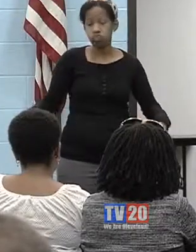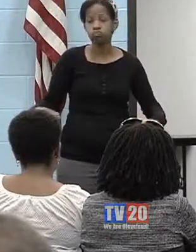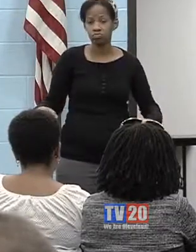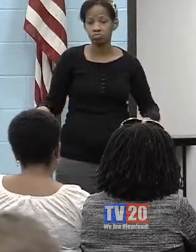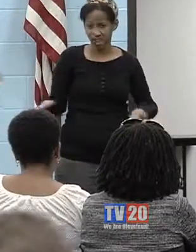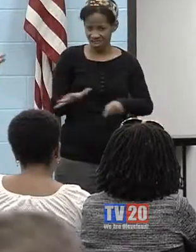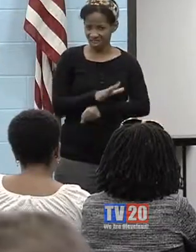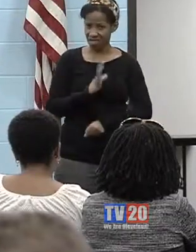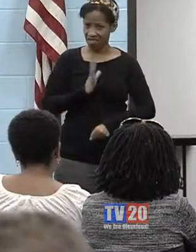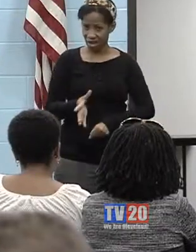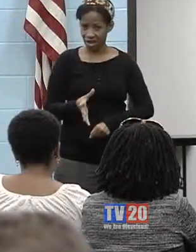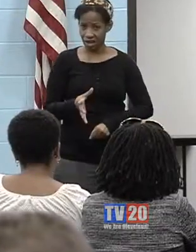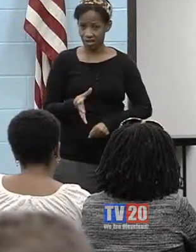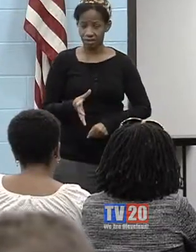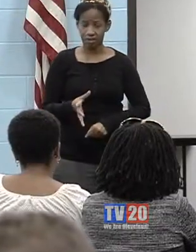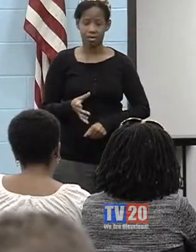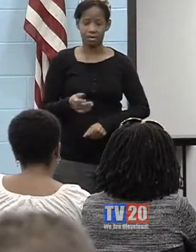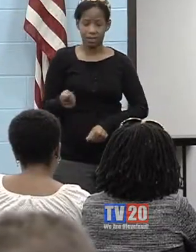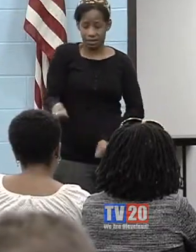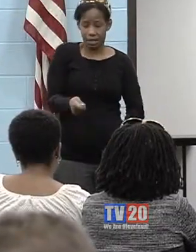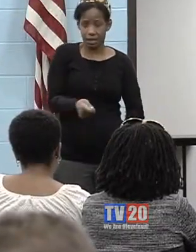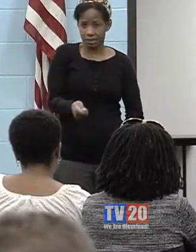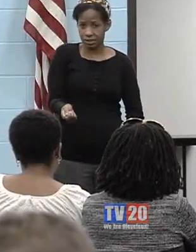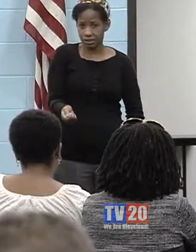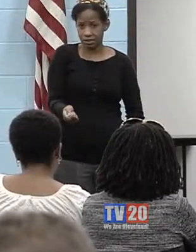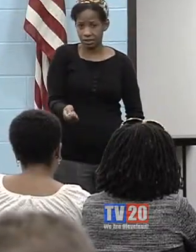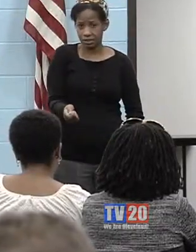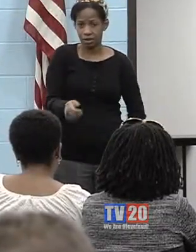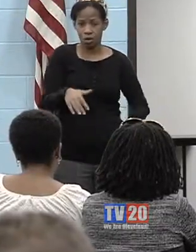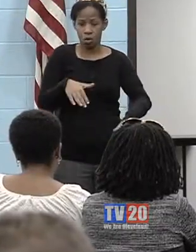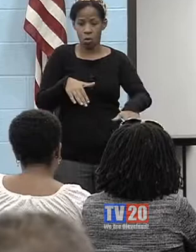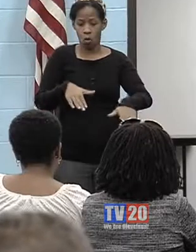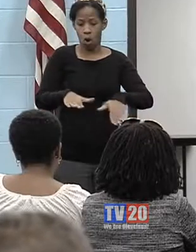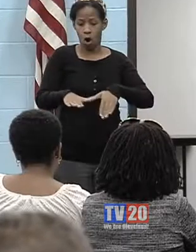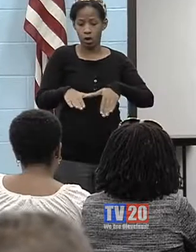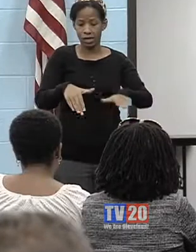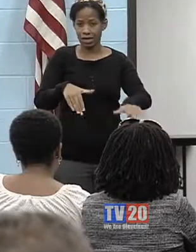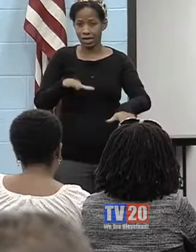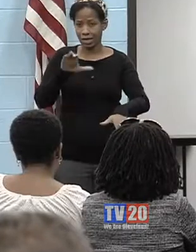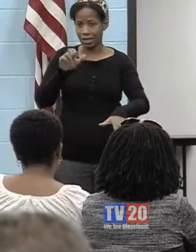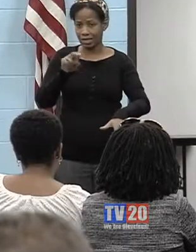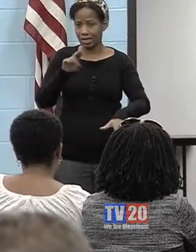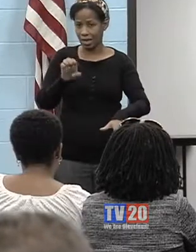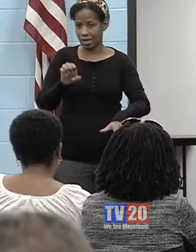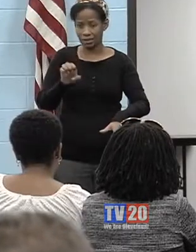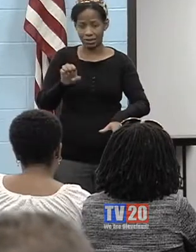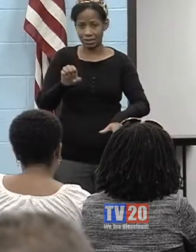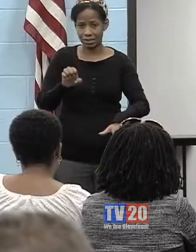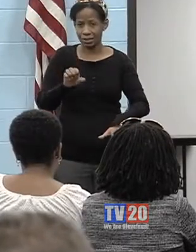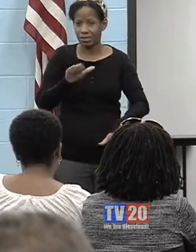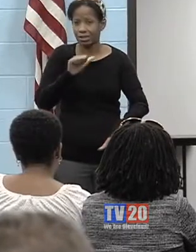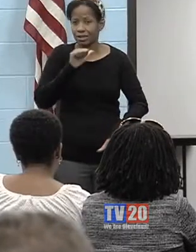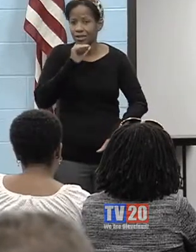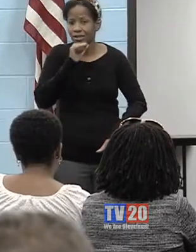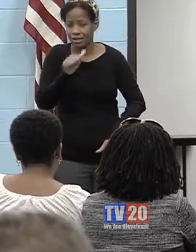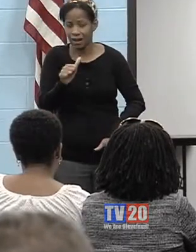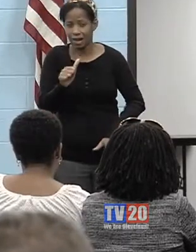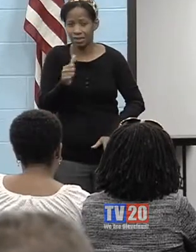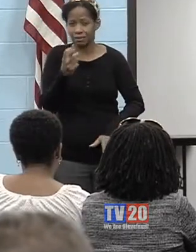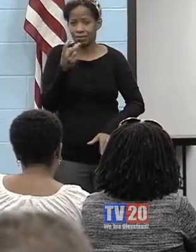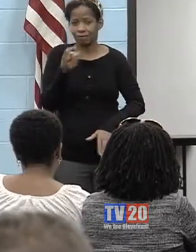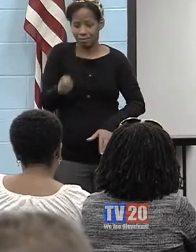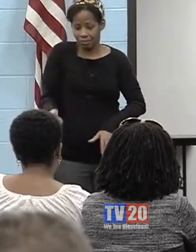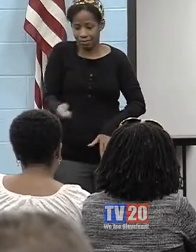wheelchairs, walking canes. Wait, walking canes. Read the law, the Medicaid laws